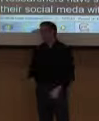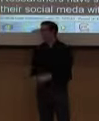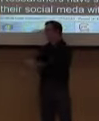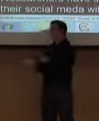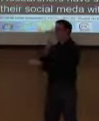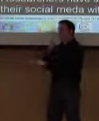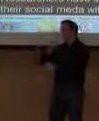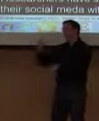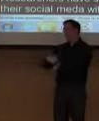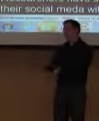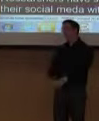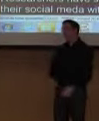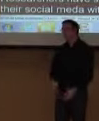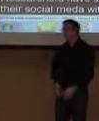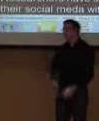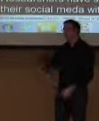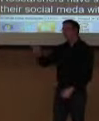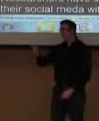see it all the time.